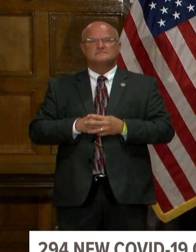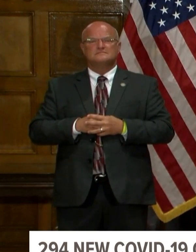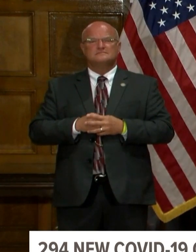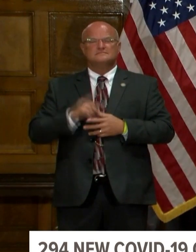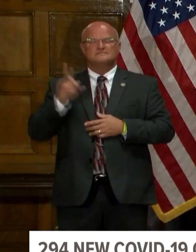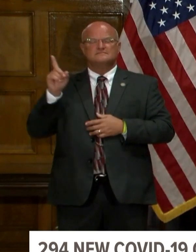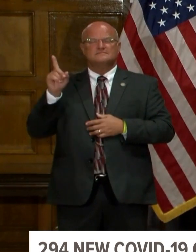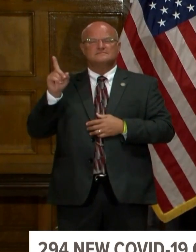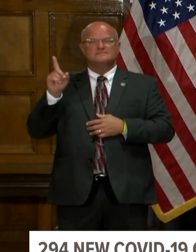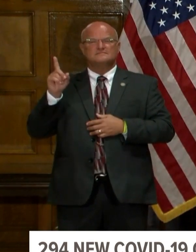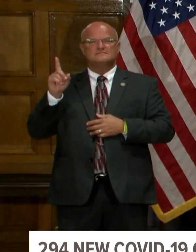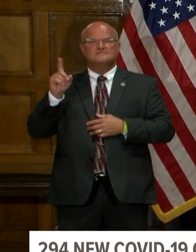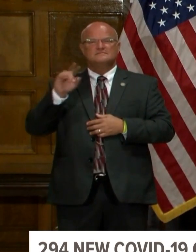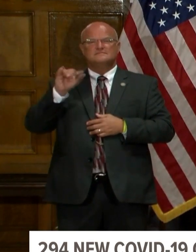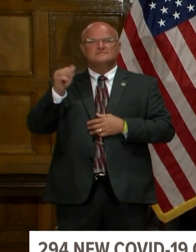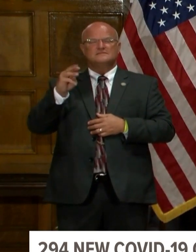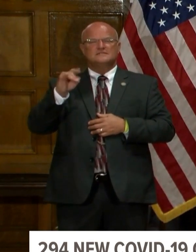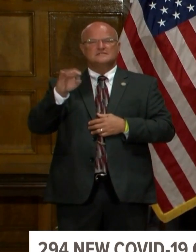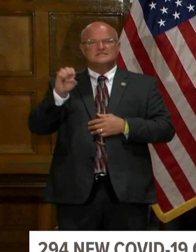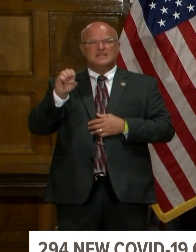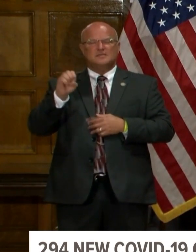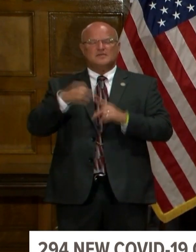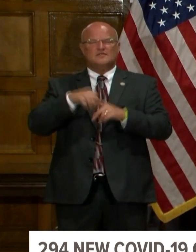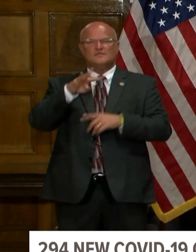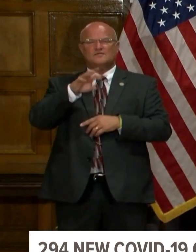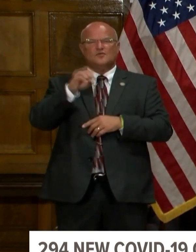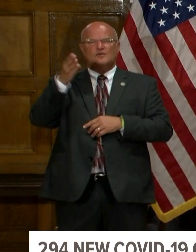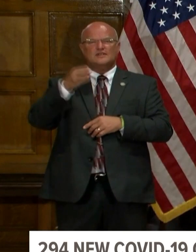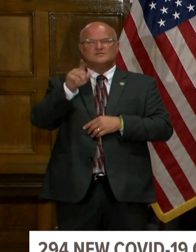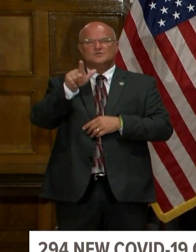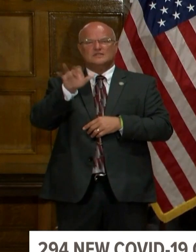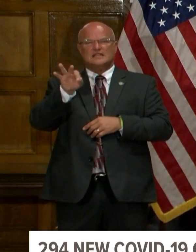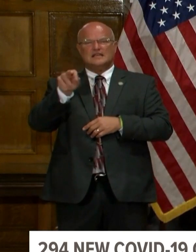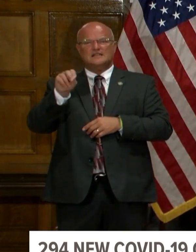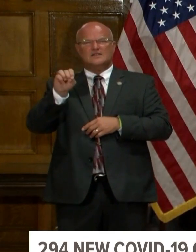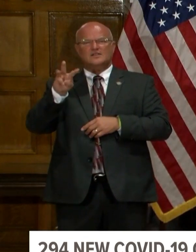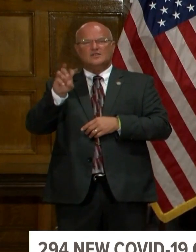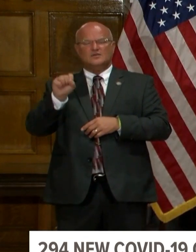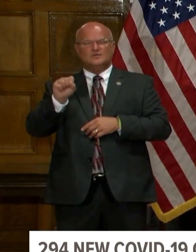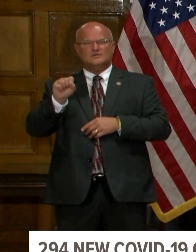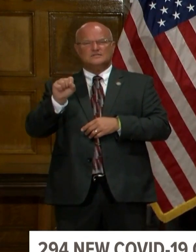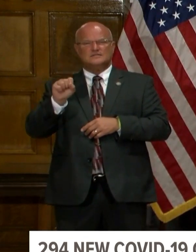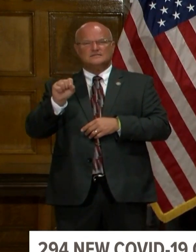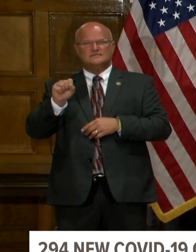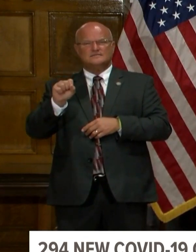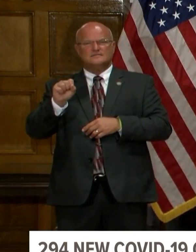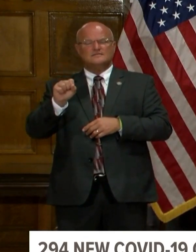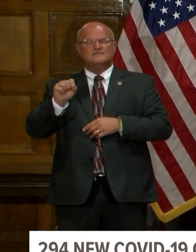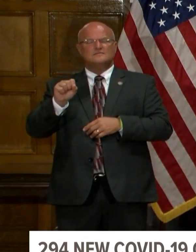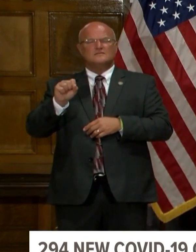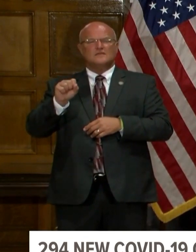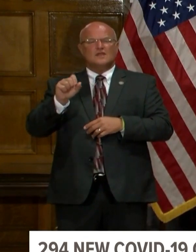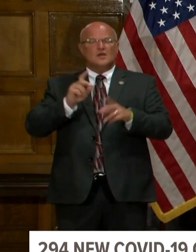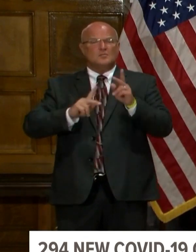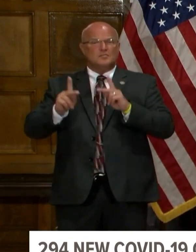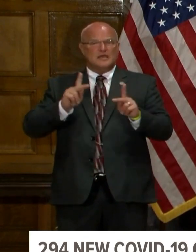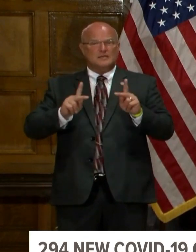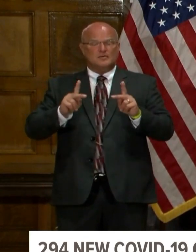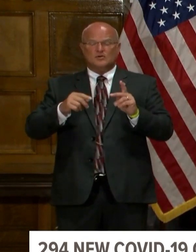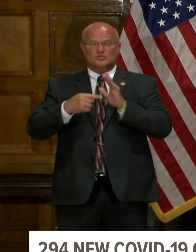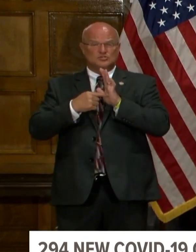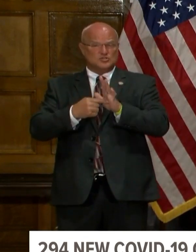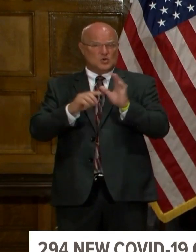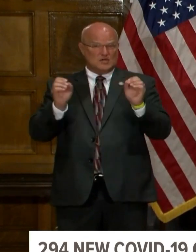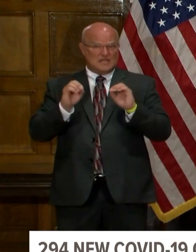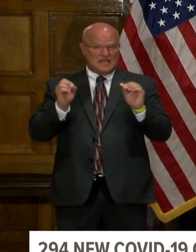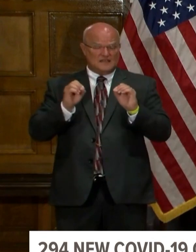Hey, Governor Hutchinson, this is Jamie Weiss with 4029 News. We've had a handful of people reach out to us saying folks who are asymptomatic that